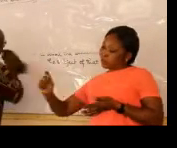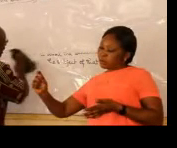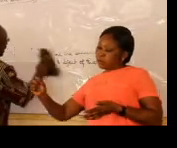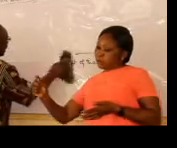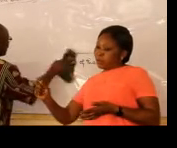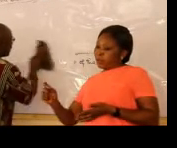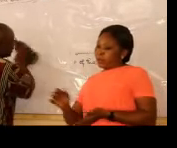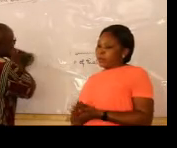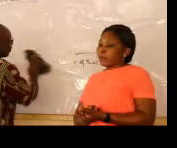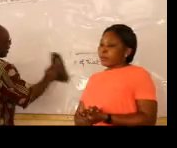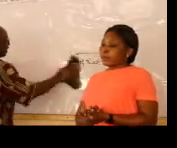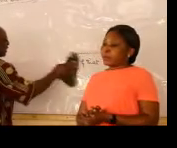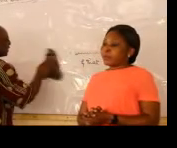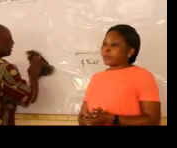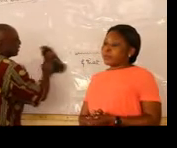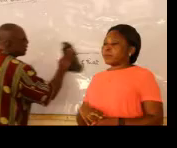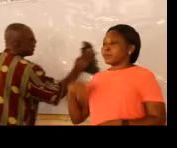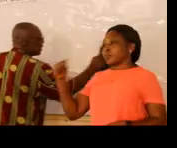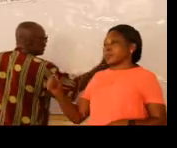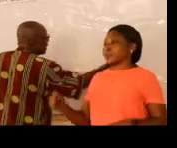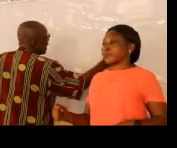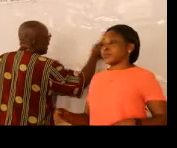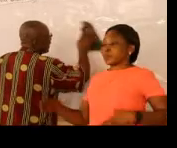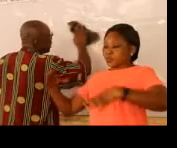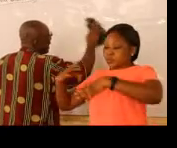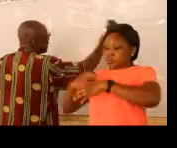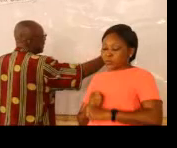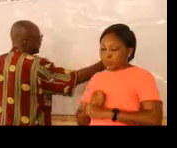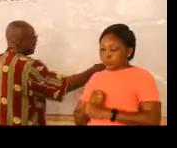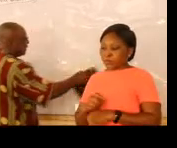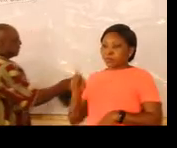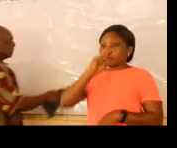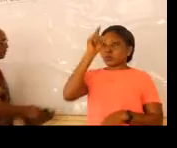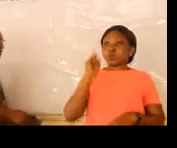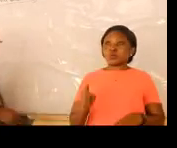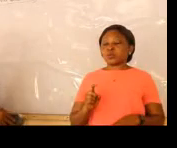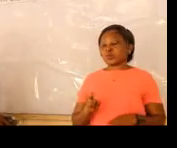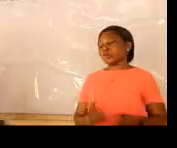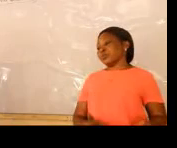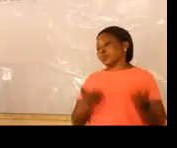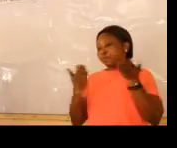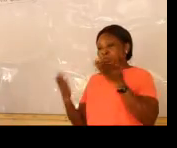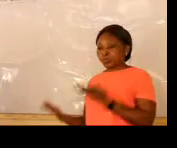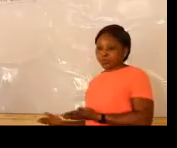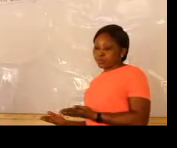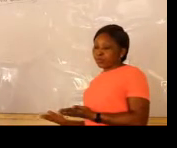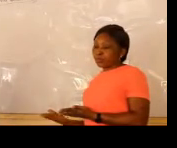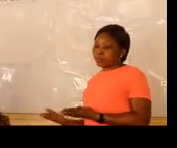the summary question attracts